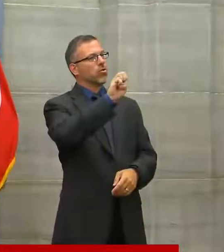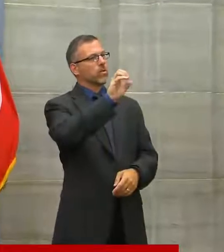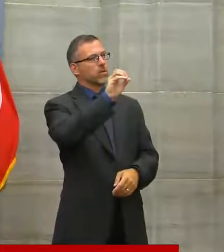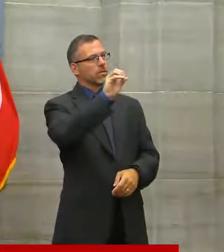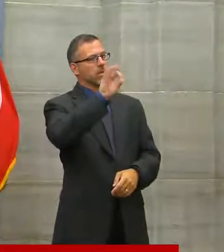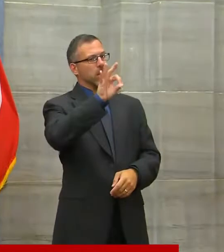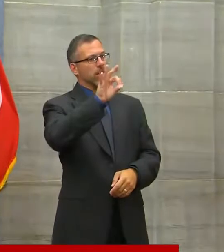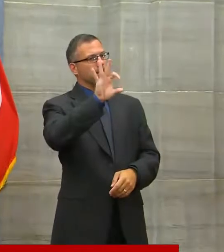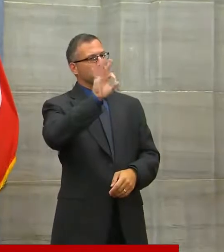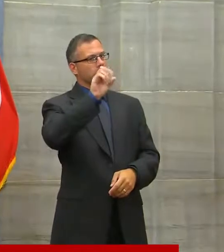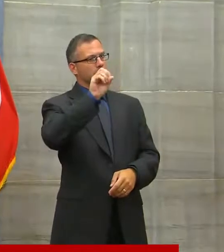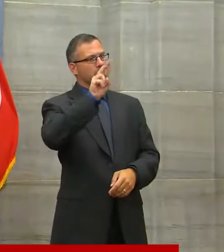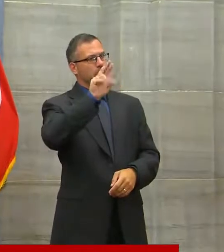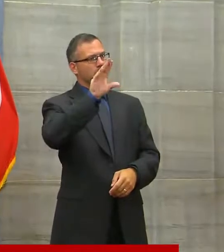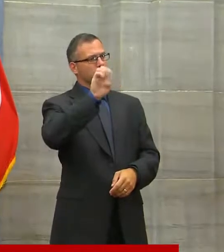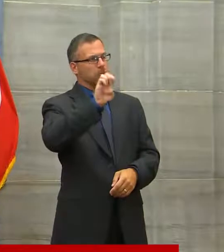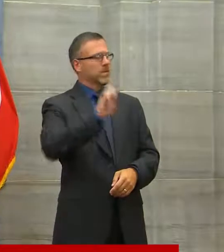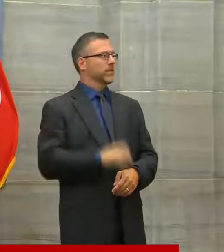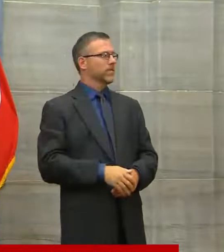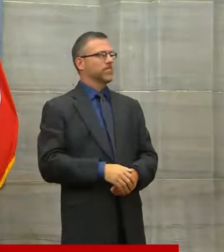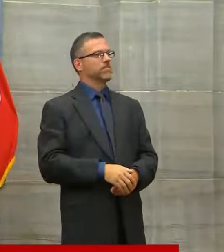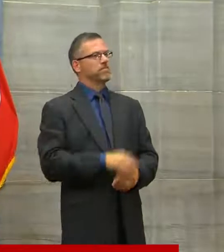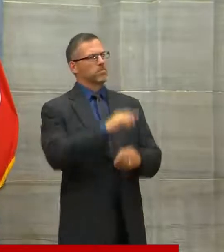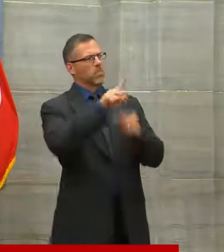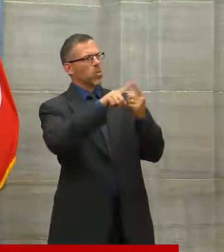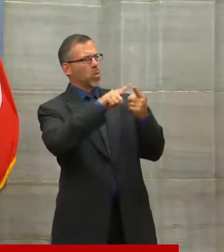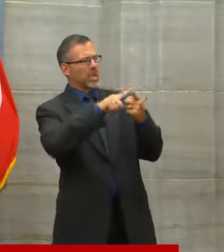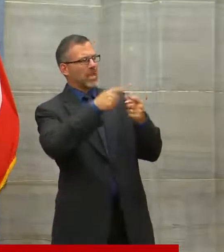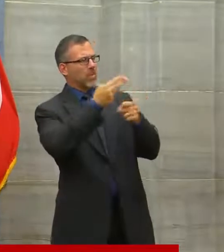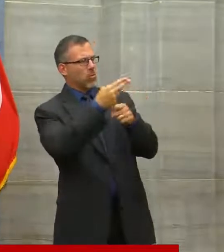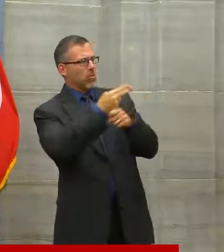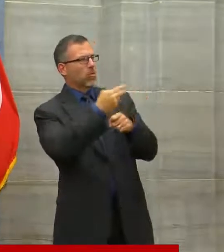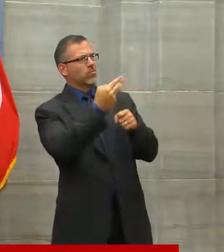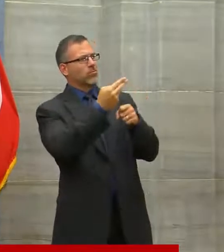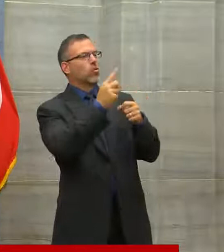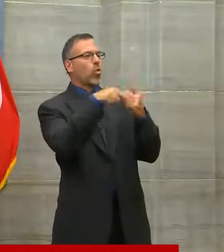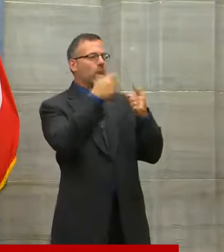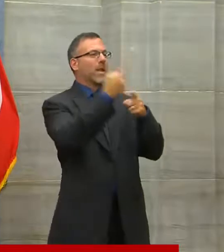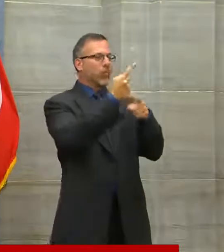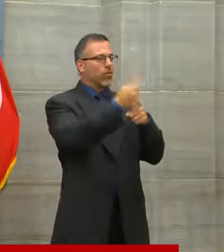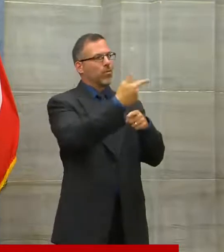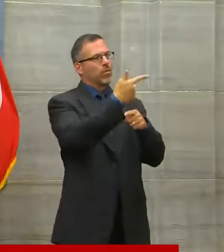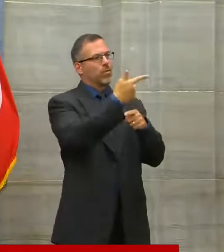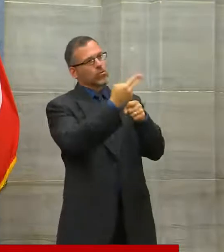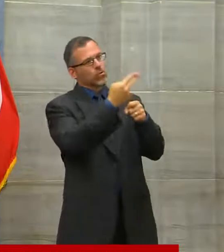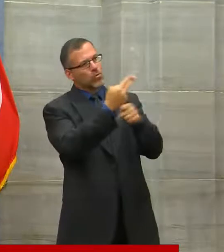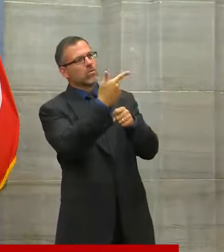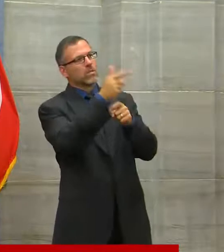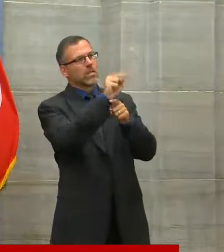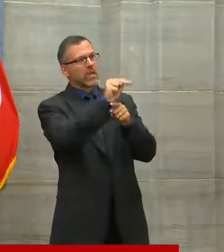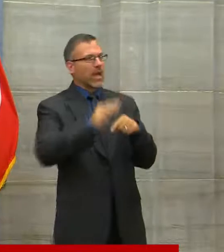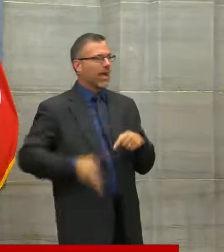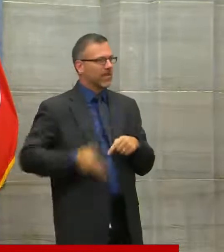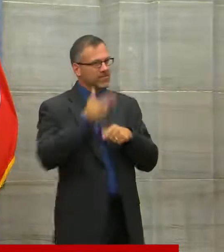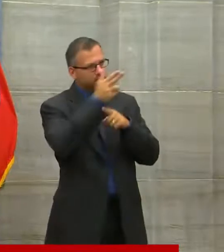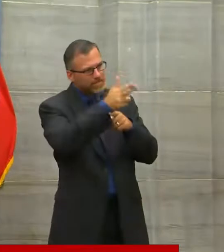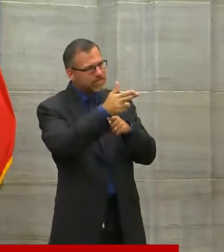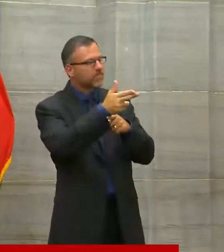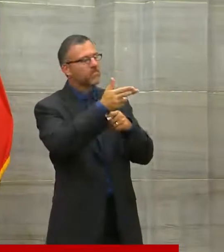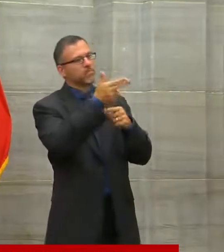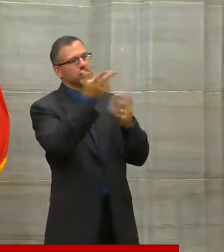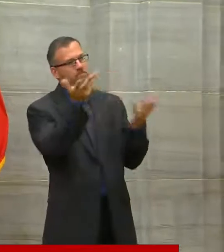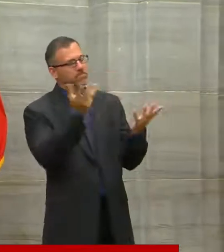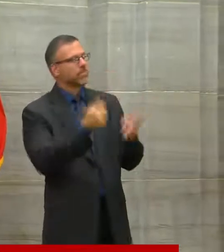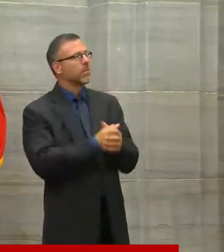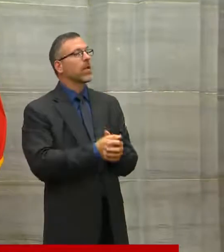I directed the overall review of our use of force policies for the Tennessee Highway Patrol to ensure that our